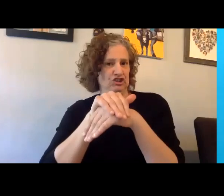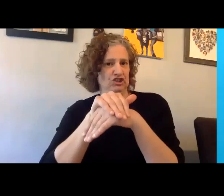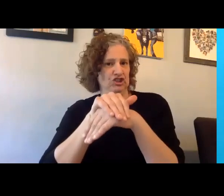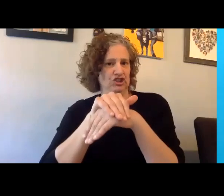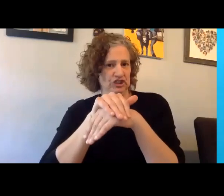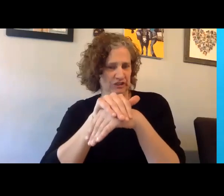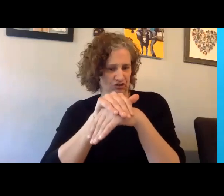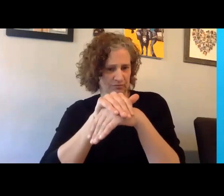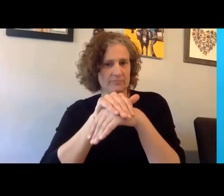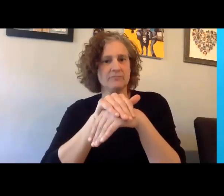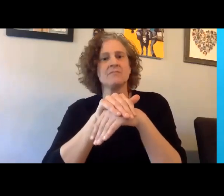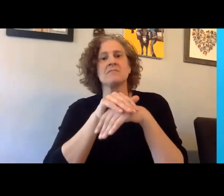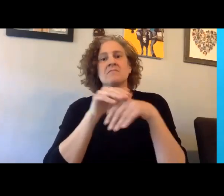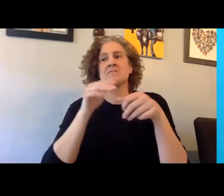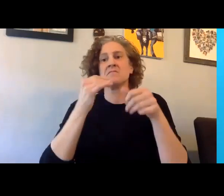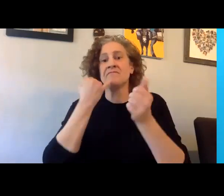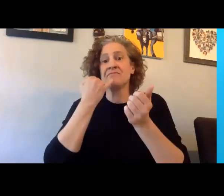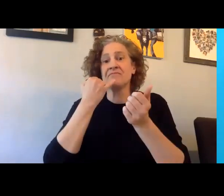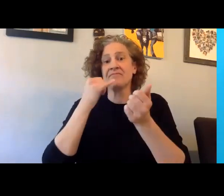We have English.